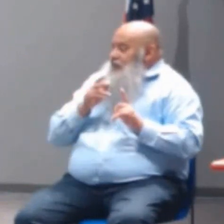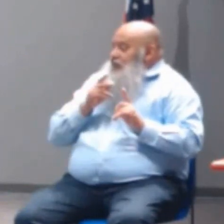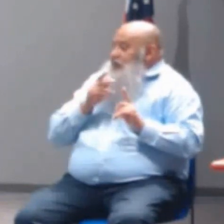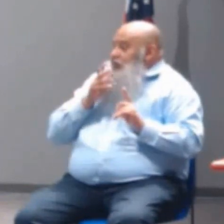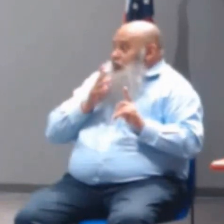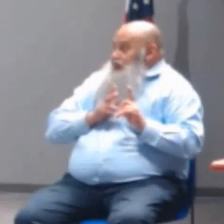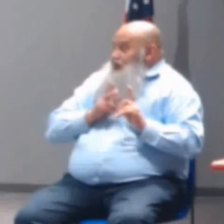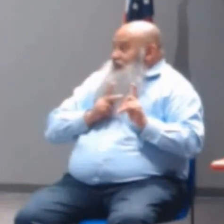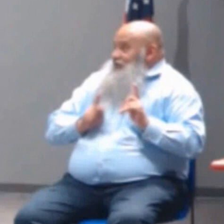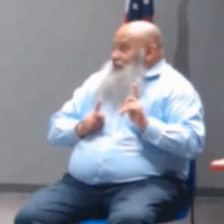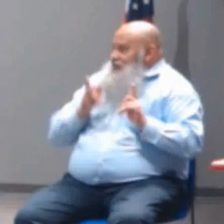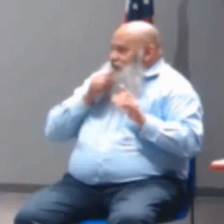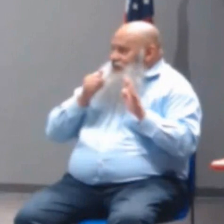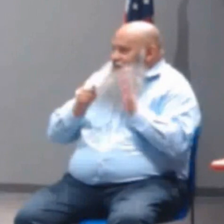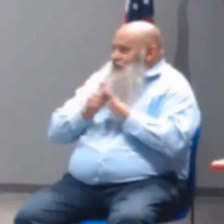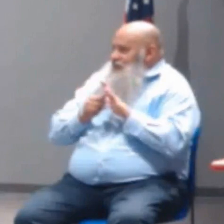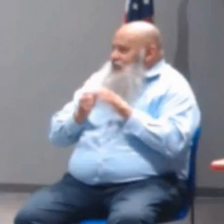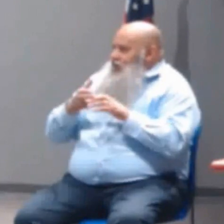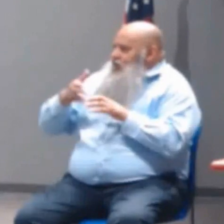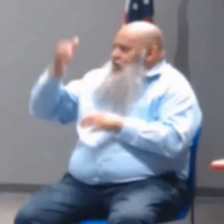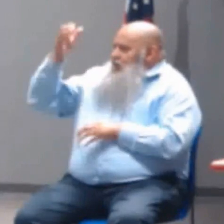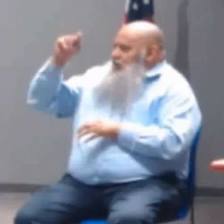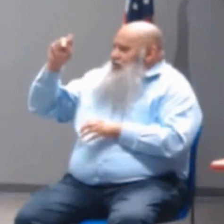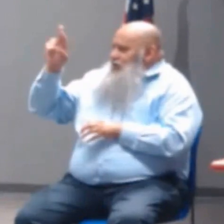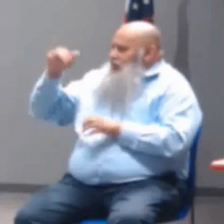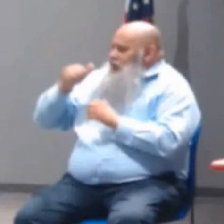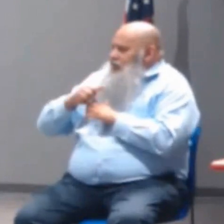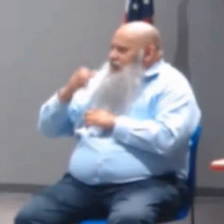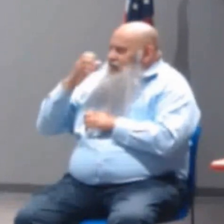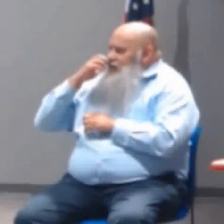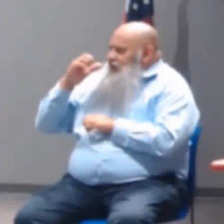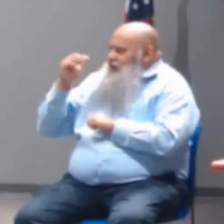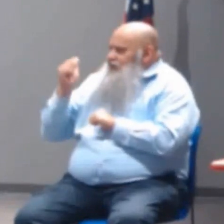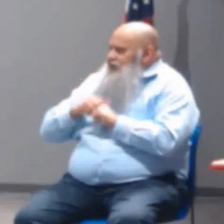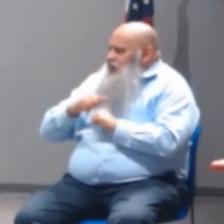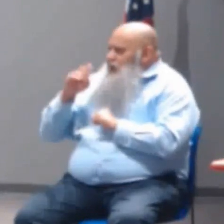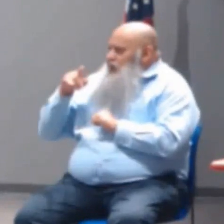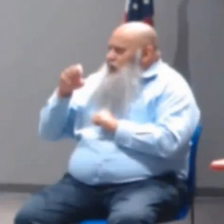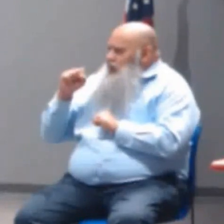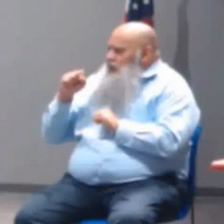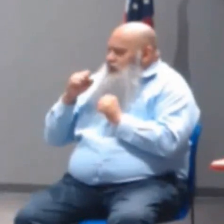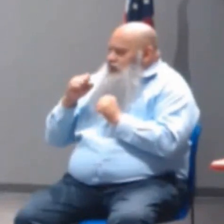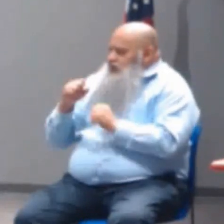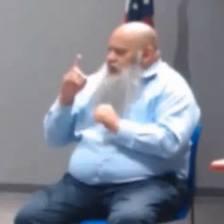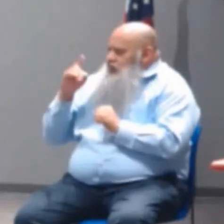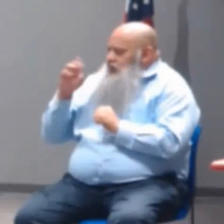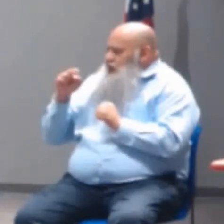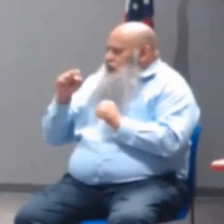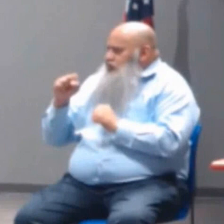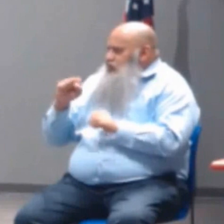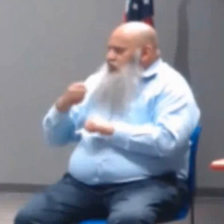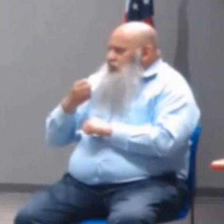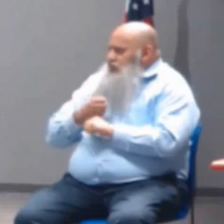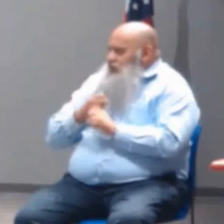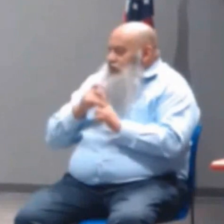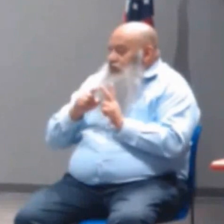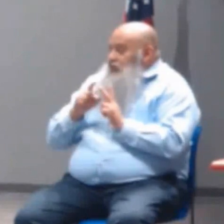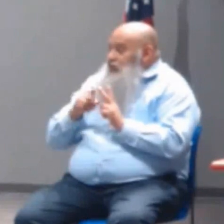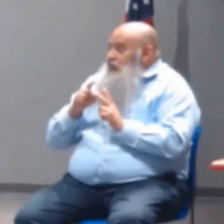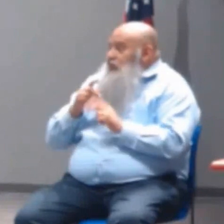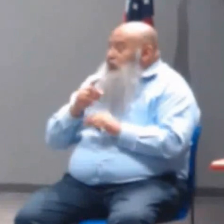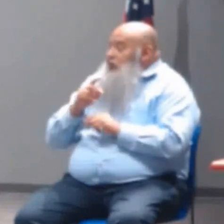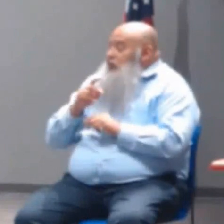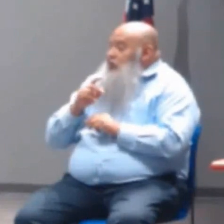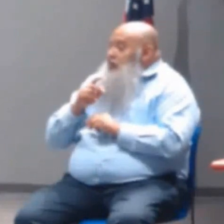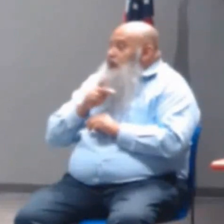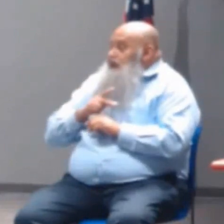would hide in a big, tall tower with thick stone walls and a sturdy door and a strong lock. And the prince would take the